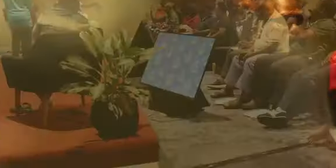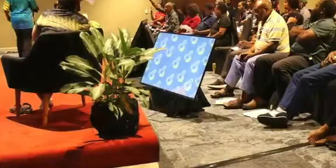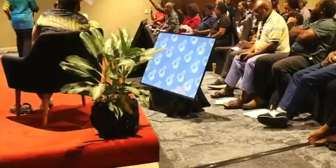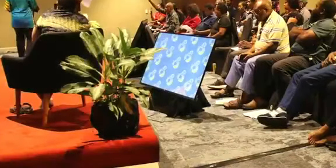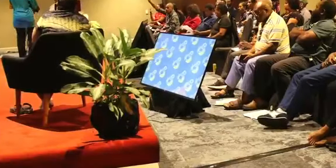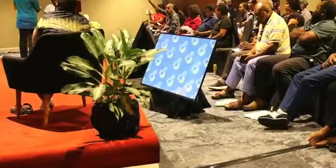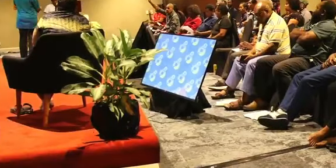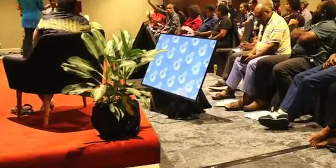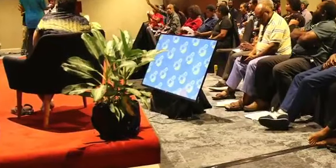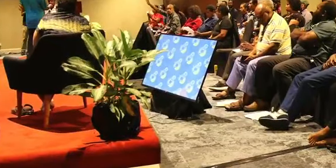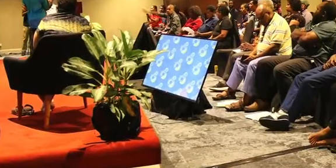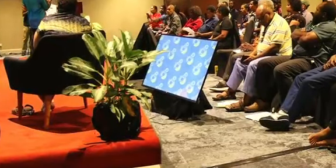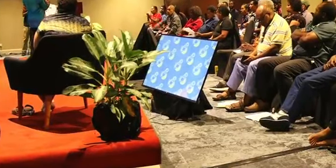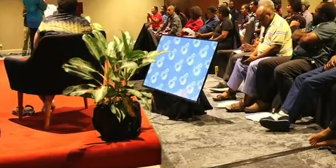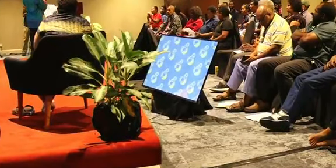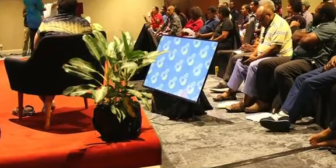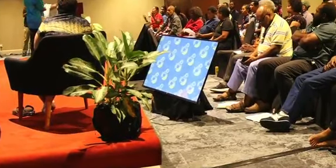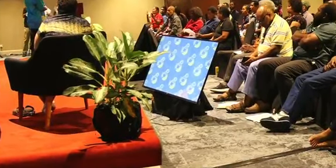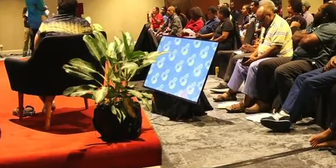Oh, one from.